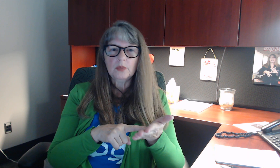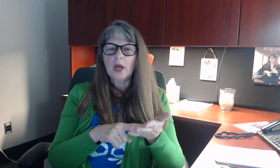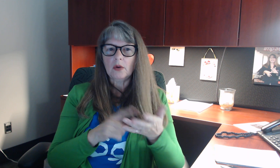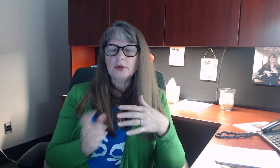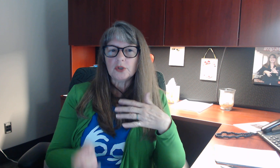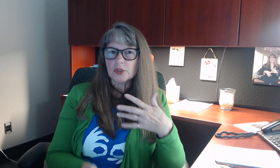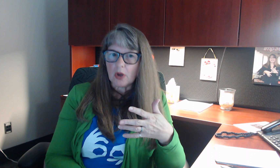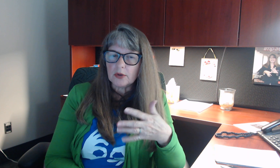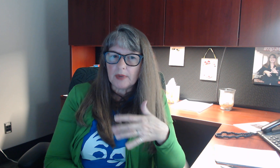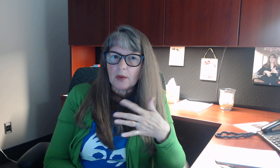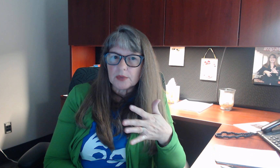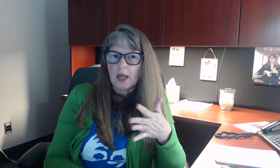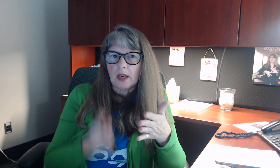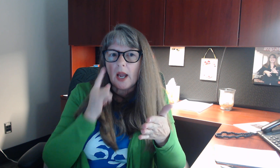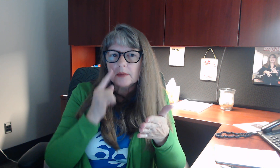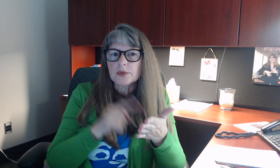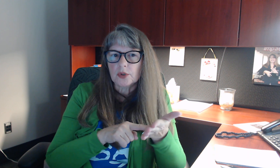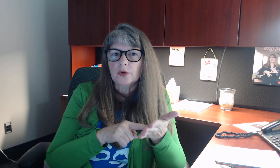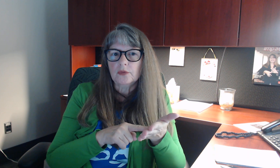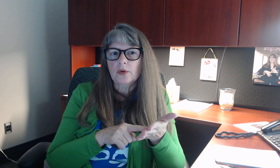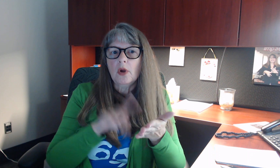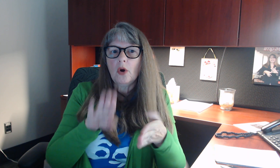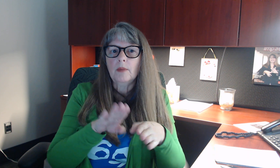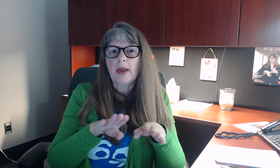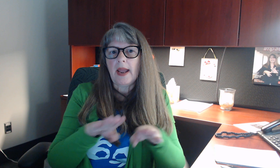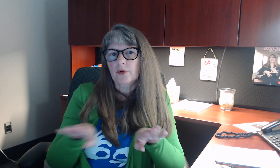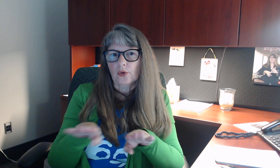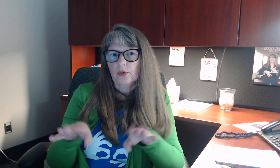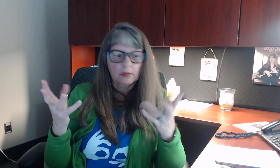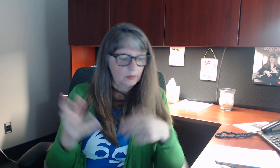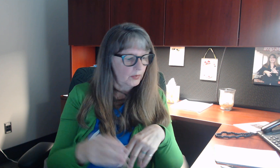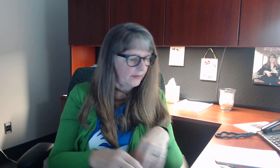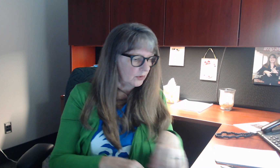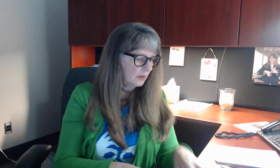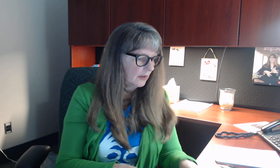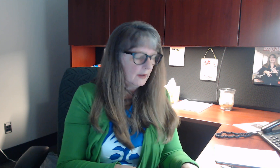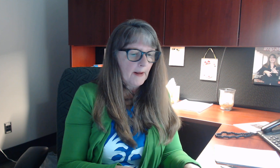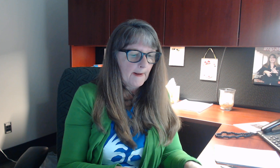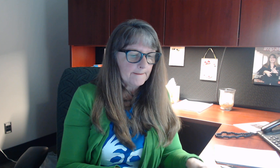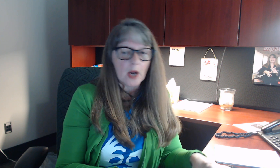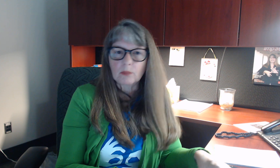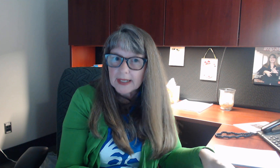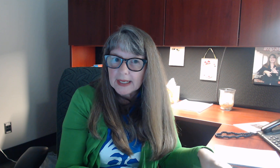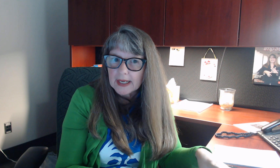Not only just saw you, but I observed her behavior or whatever. I